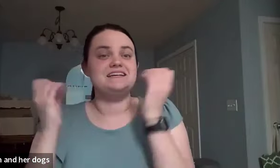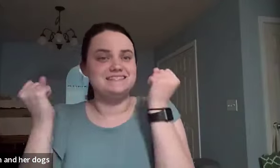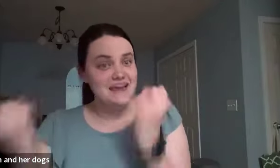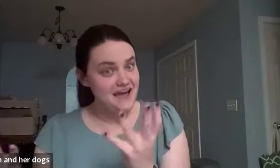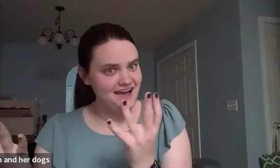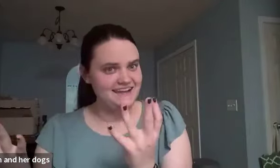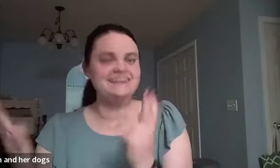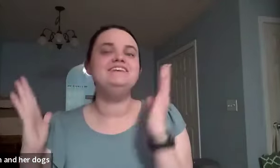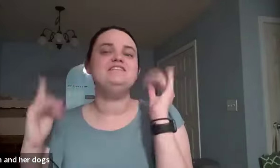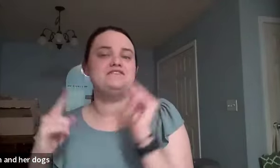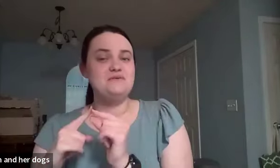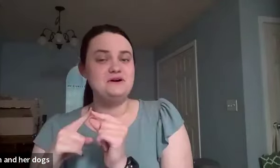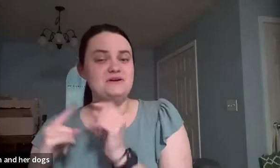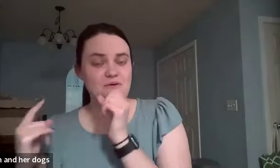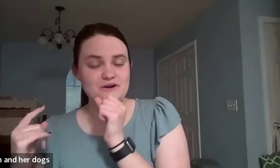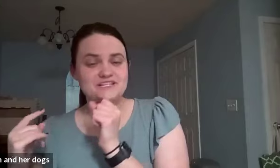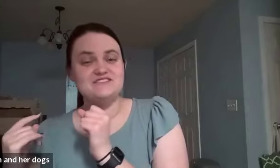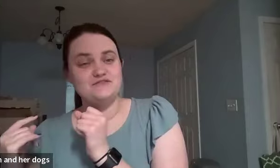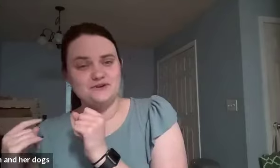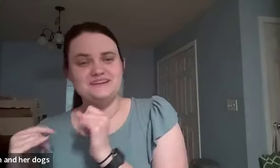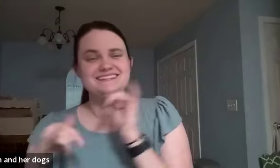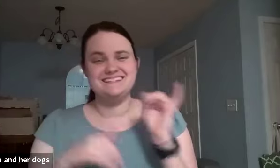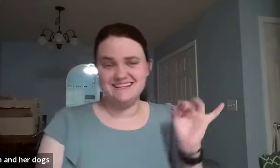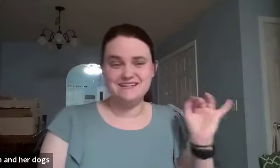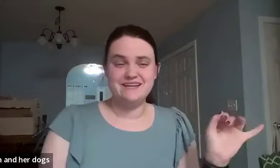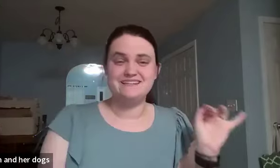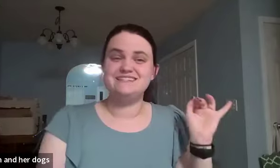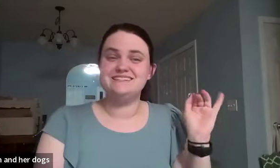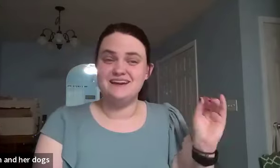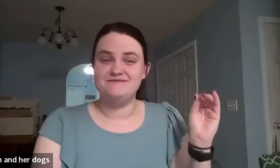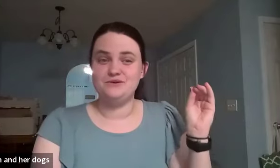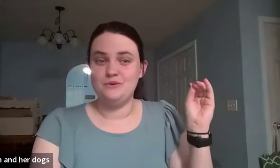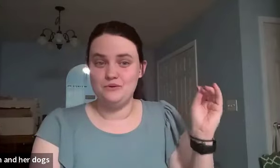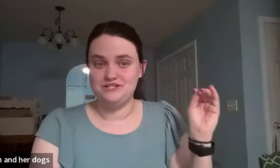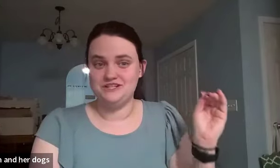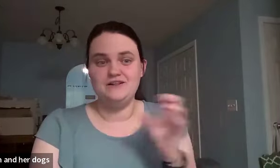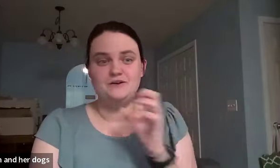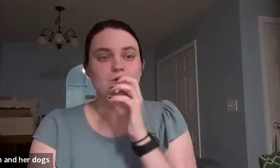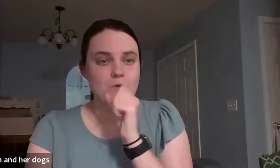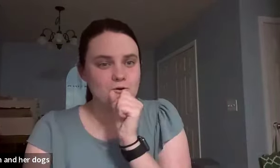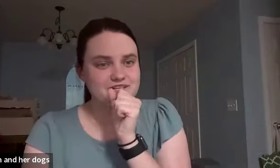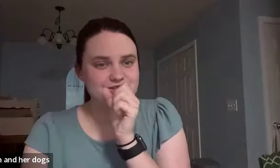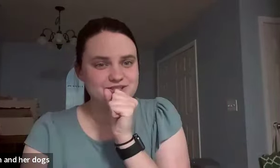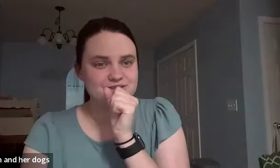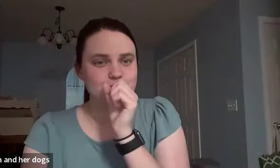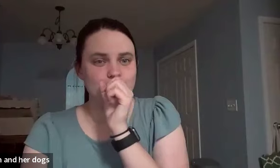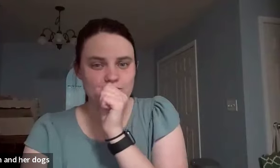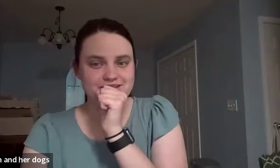The sign for the word orange as in the fruit is the exact same sign as the sign for orange, the color. Orange,